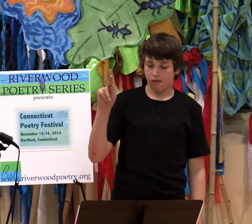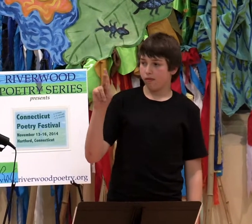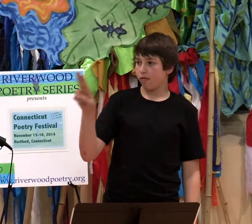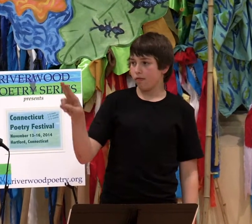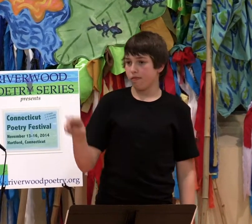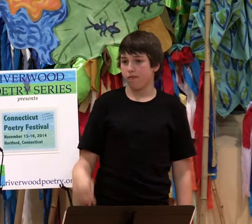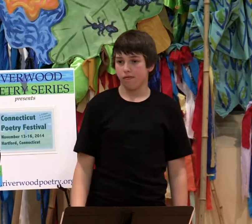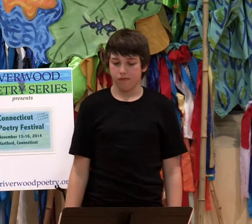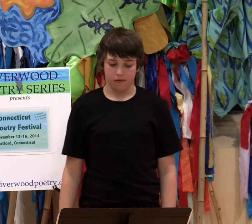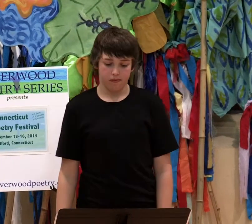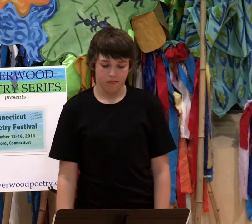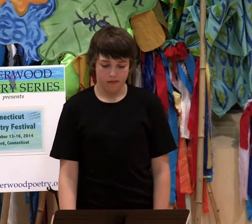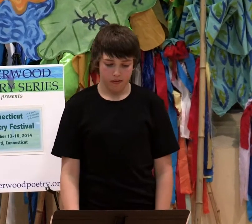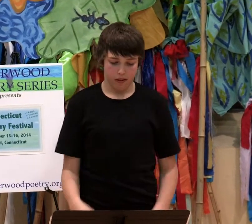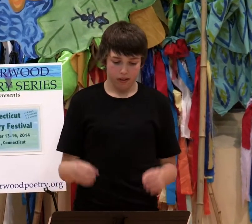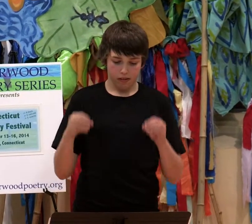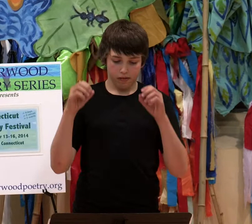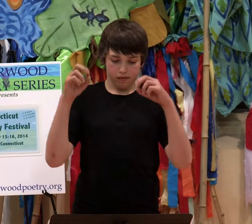This is a haiku.